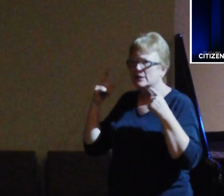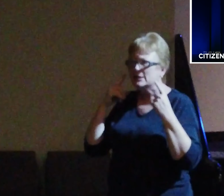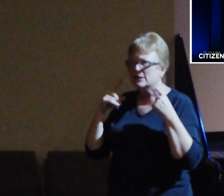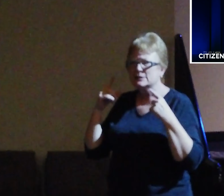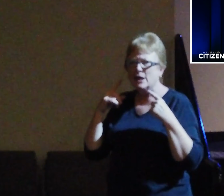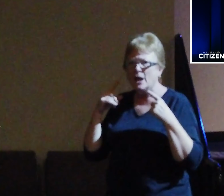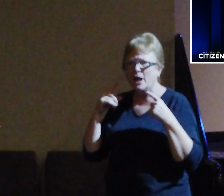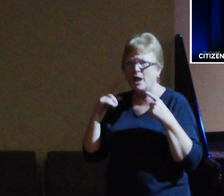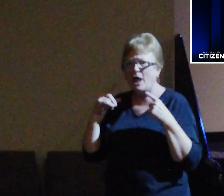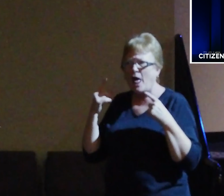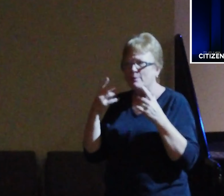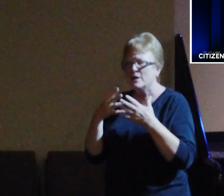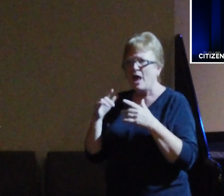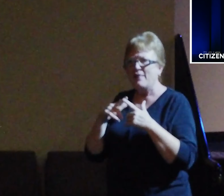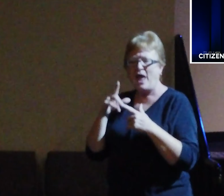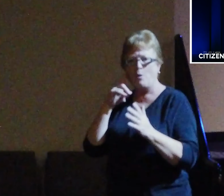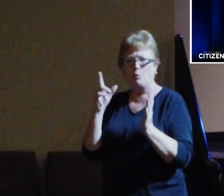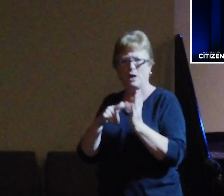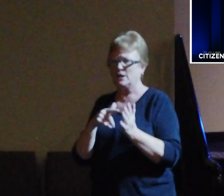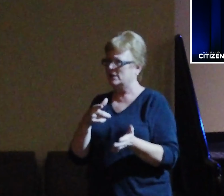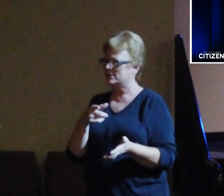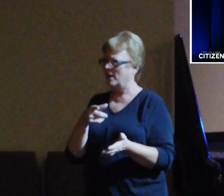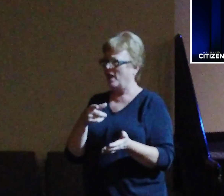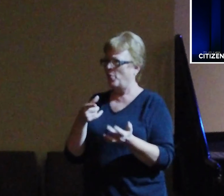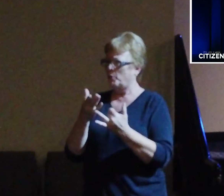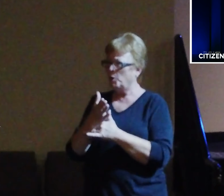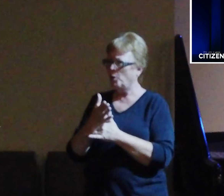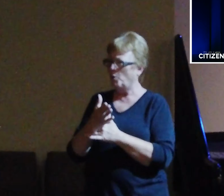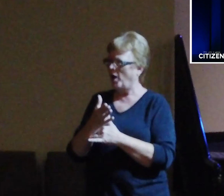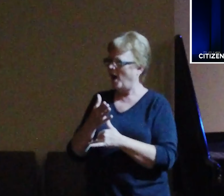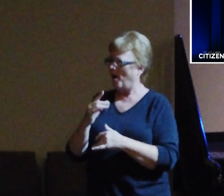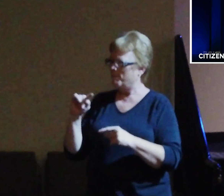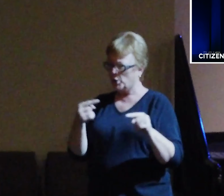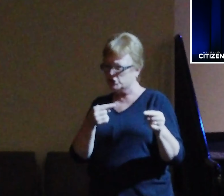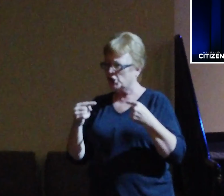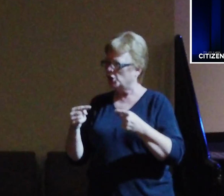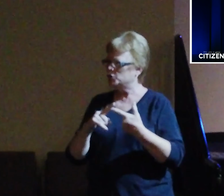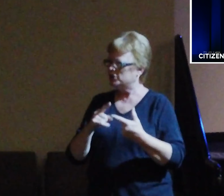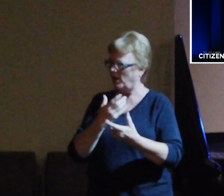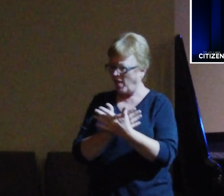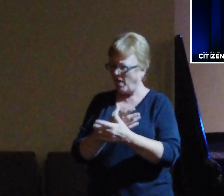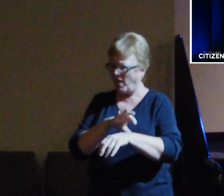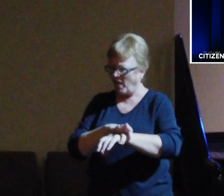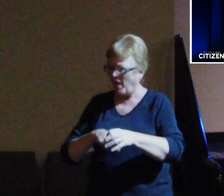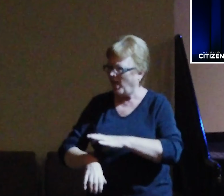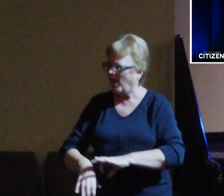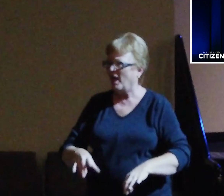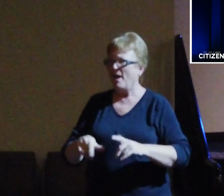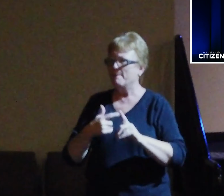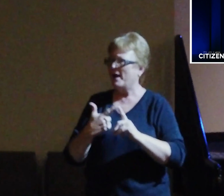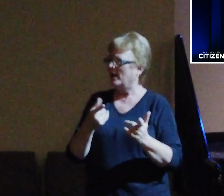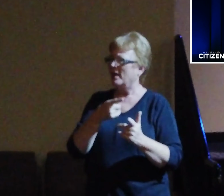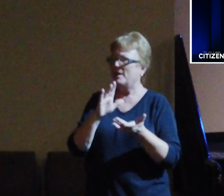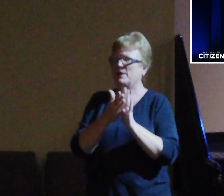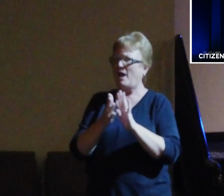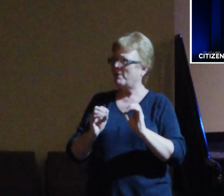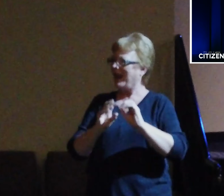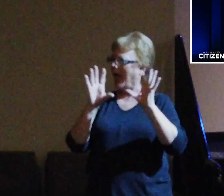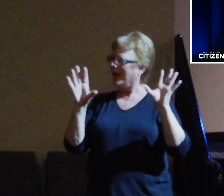listening to them. Their witness under this persecution was a light in a very dark place. It doesn't get